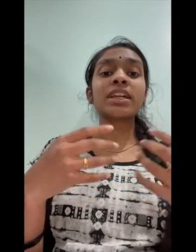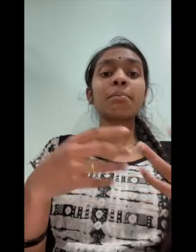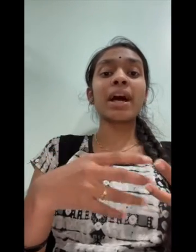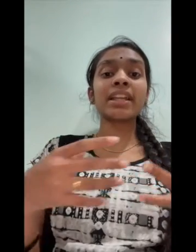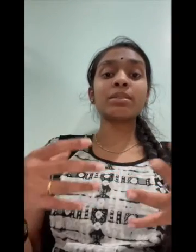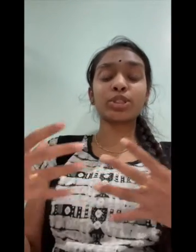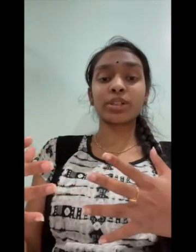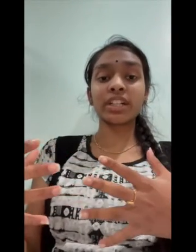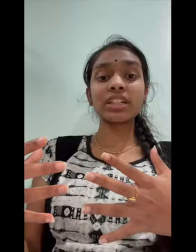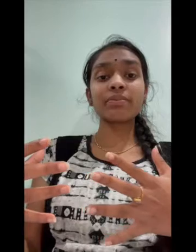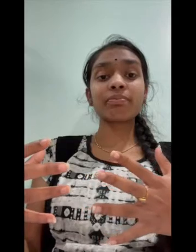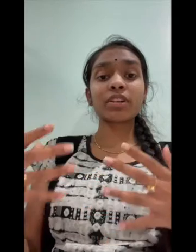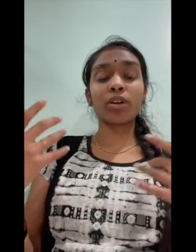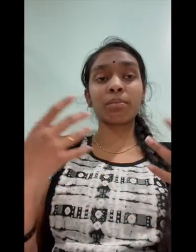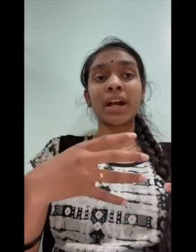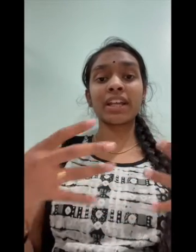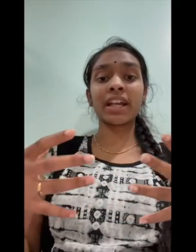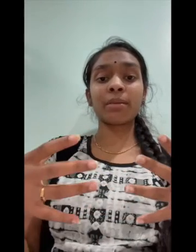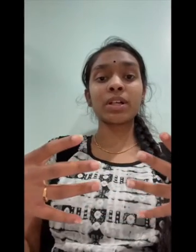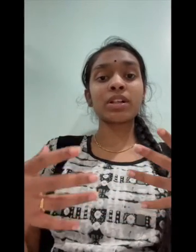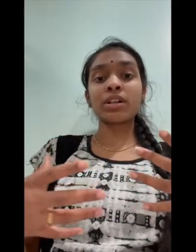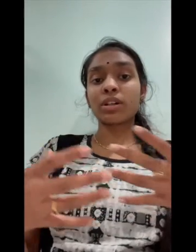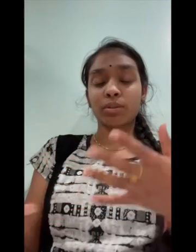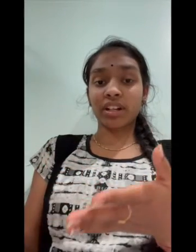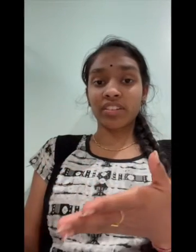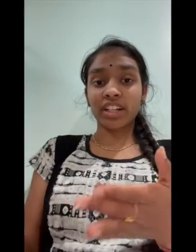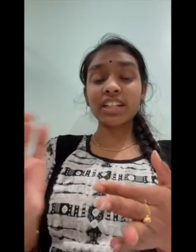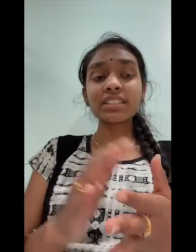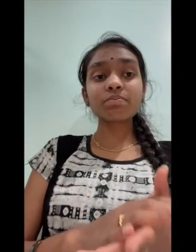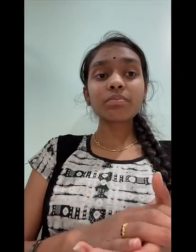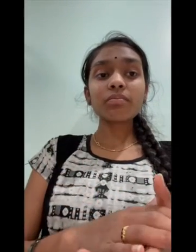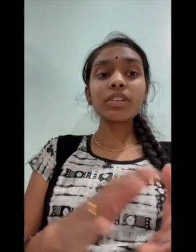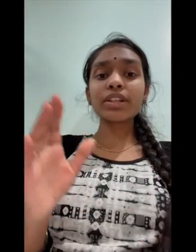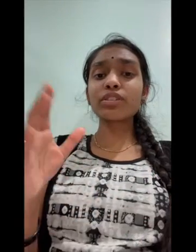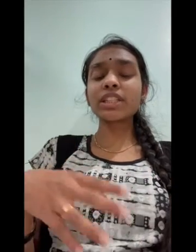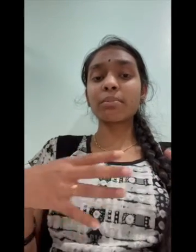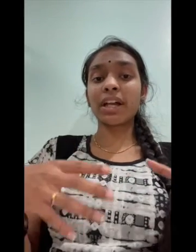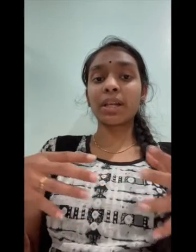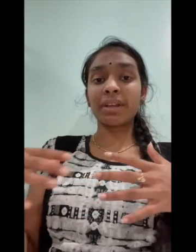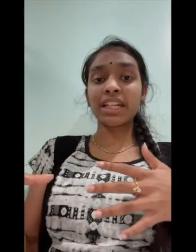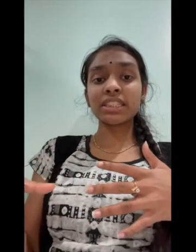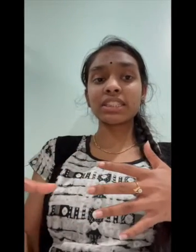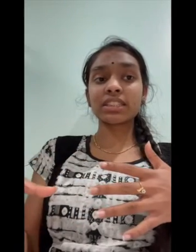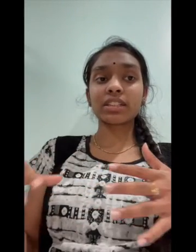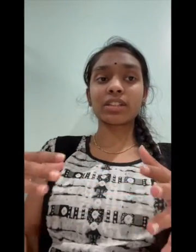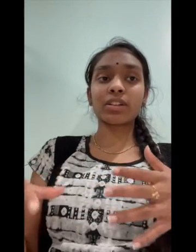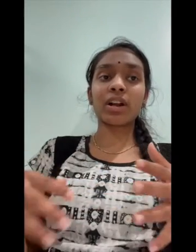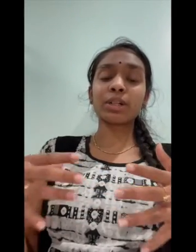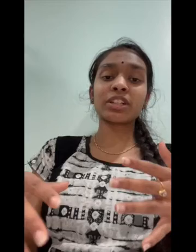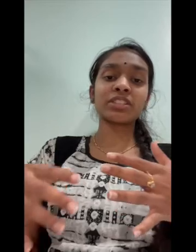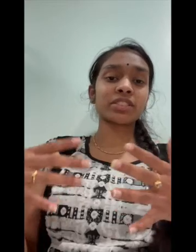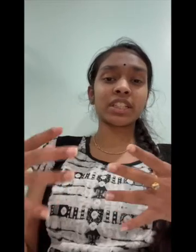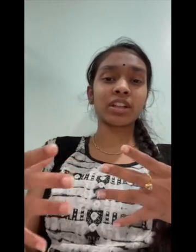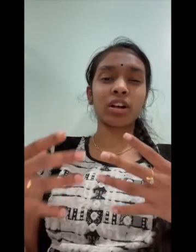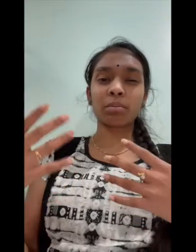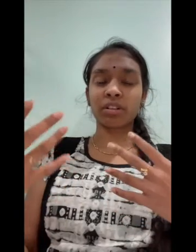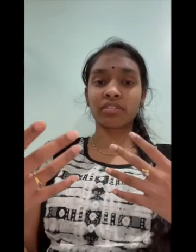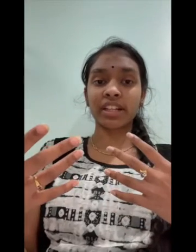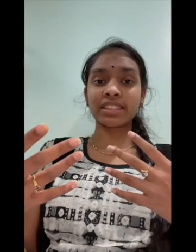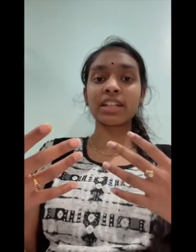my name Shreeya or my name whatever it is. You don't say my name is. Grammar is really not a part of ASL. You